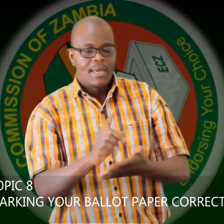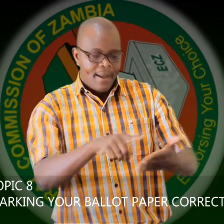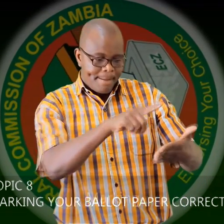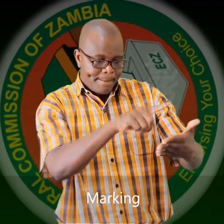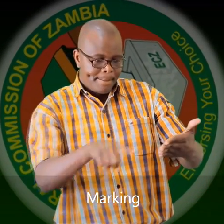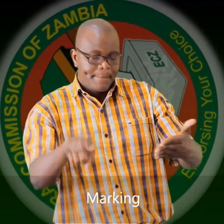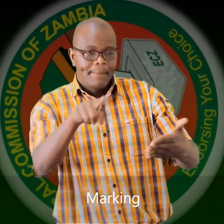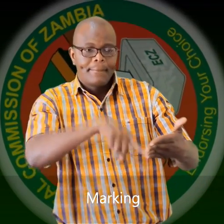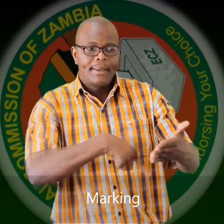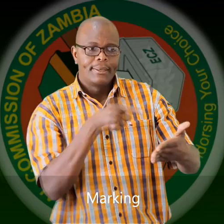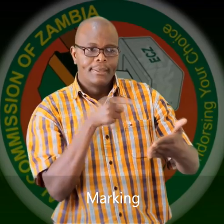Marking.